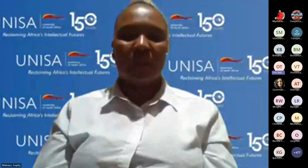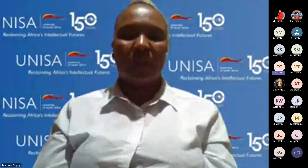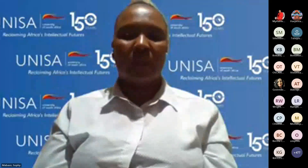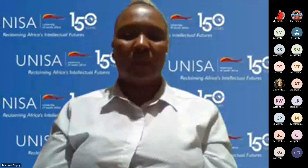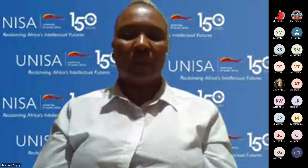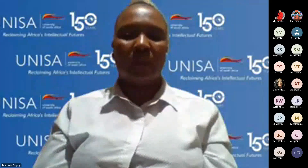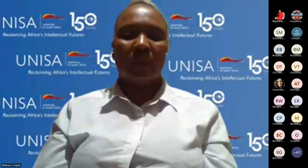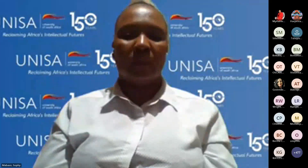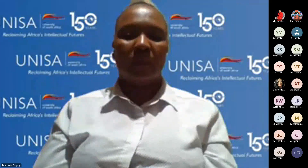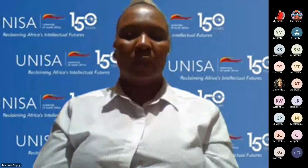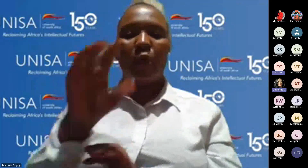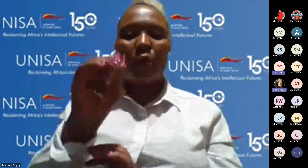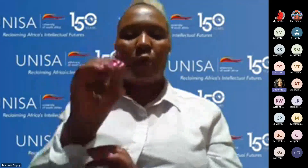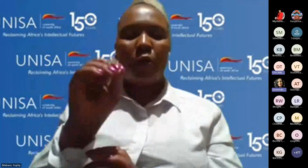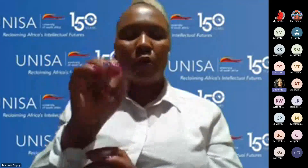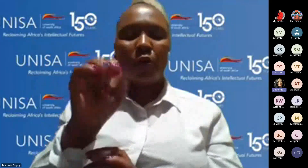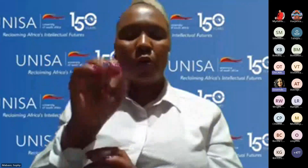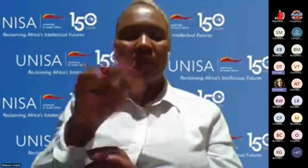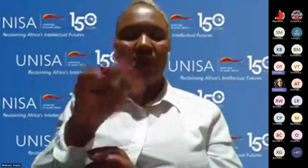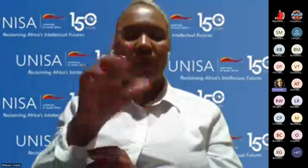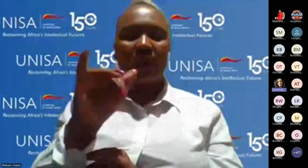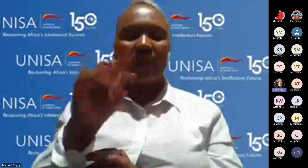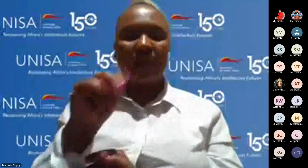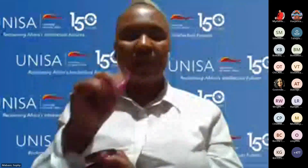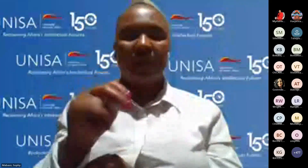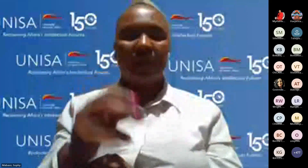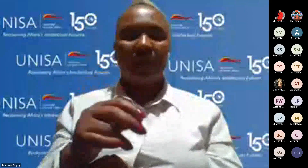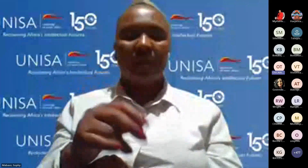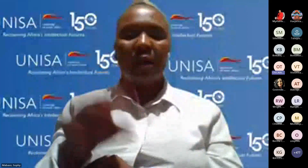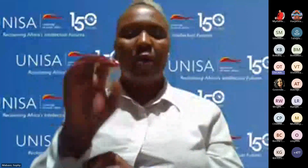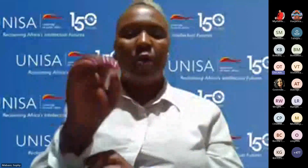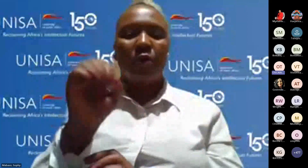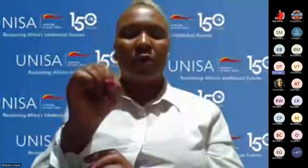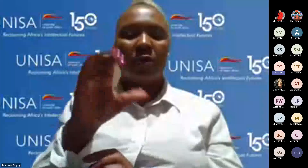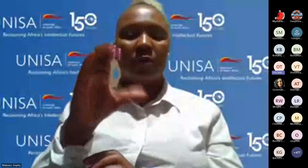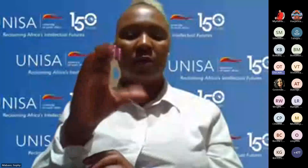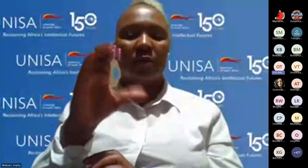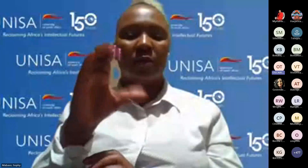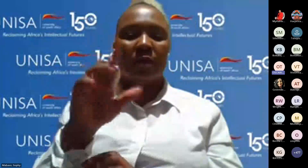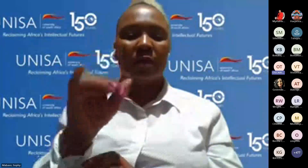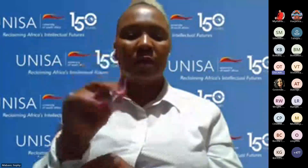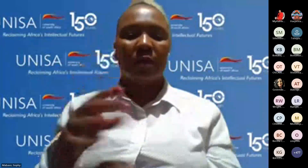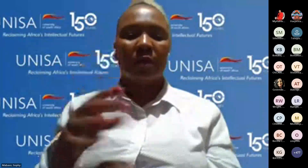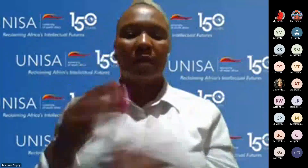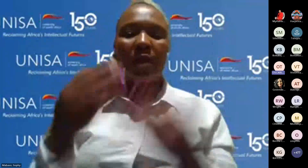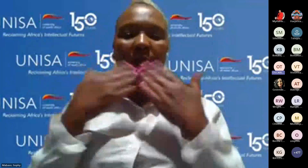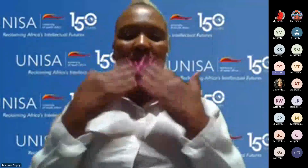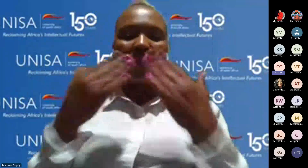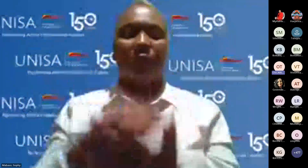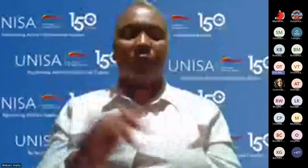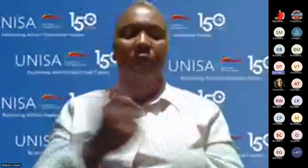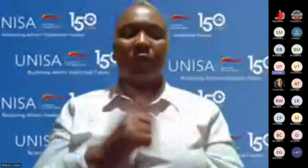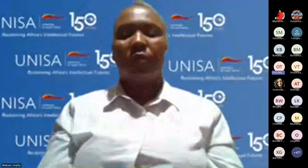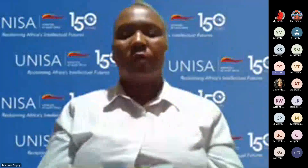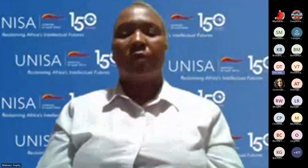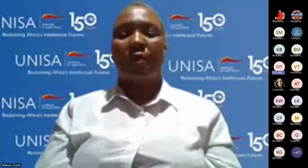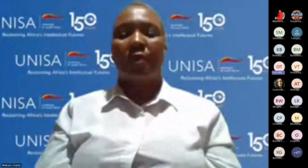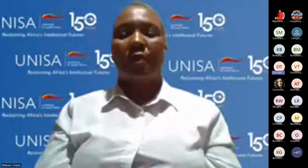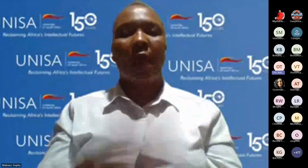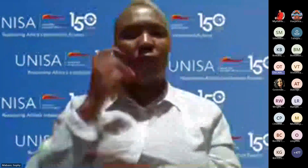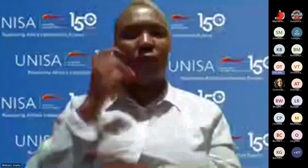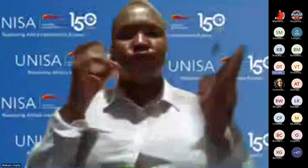Oscarine. Yes, you can go ahead, Selena. Much. Thank you for all. I've been listening for